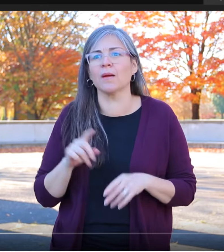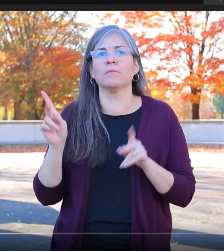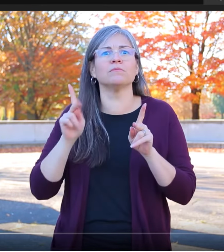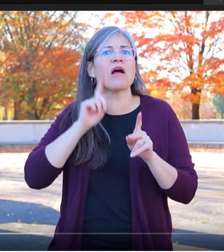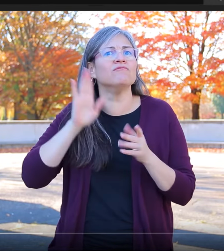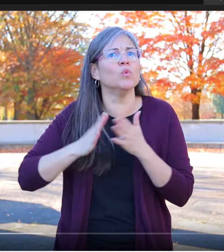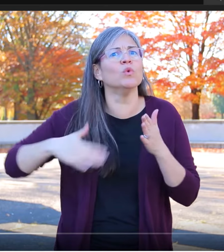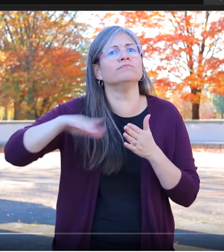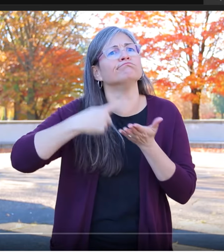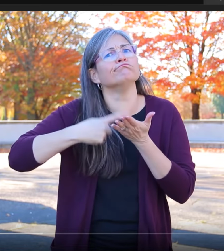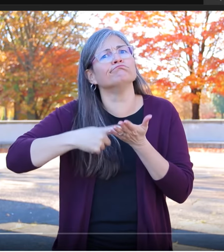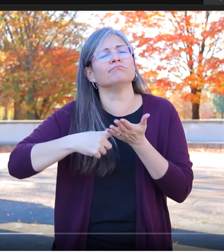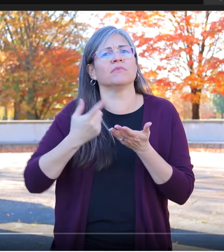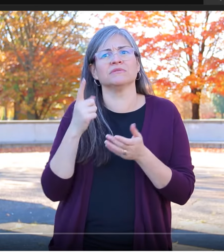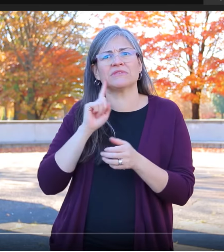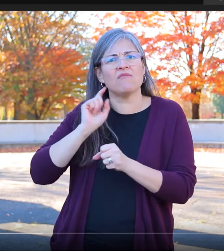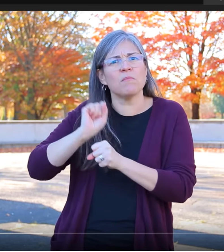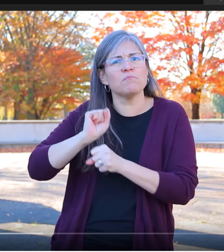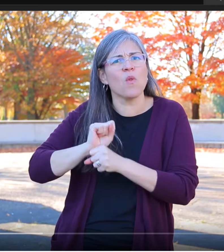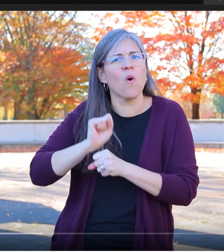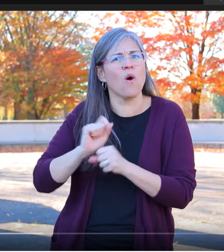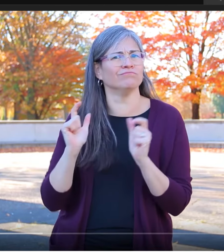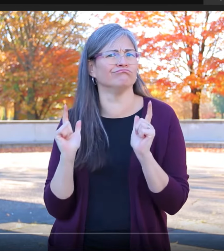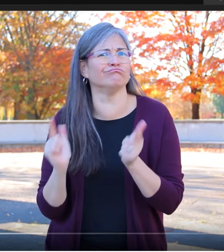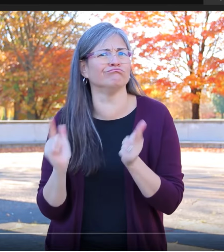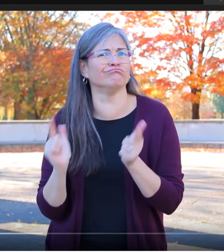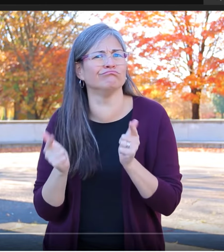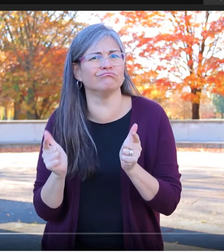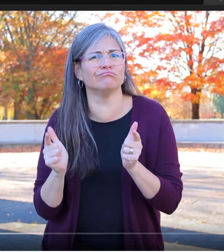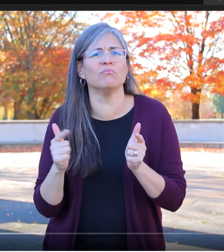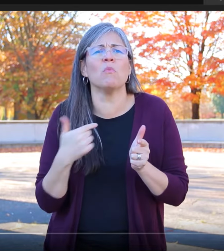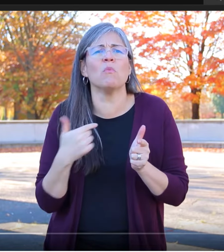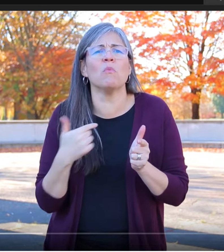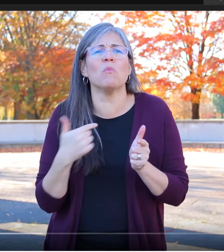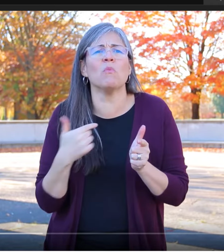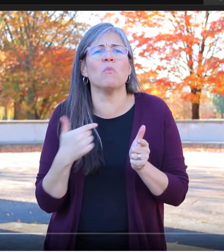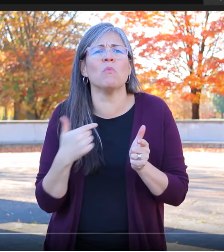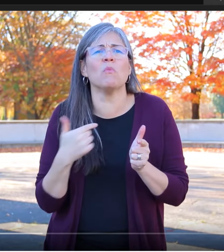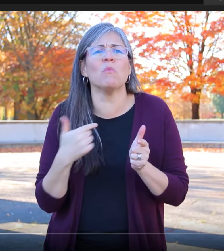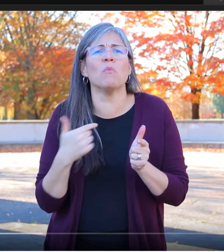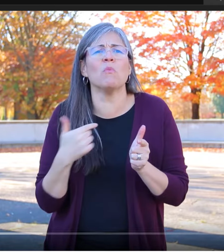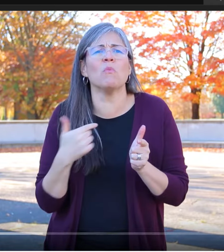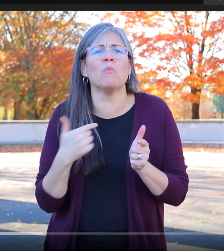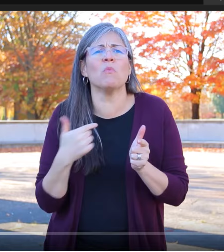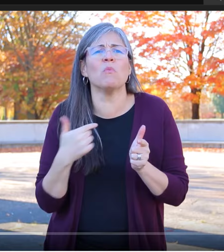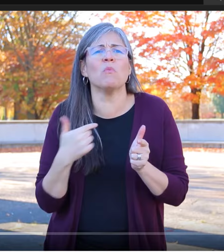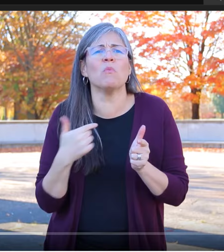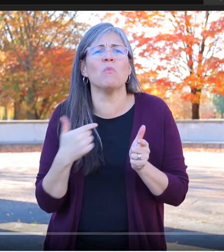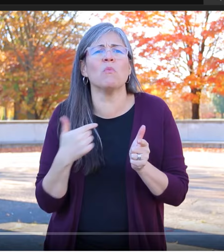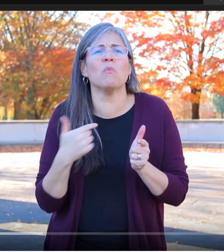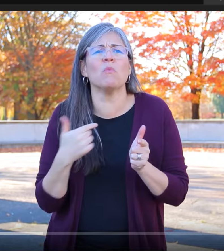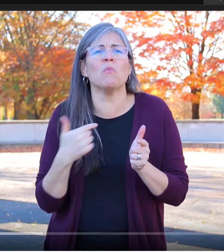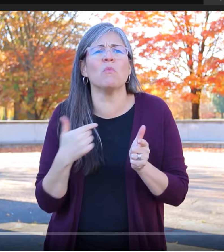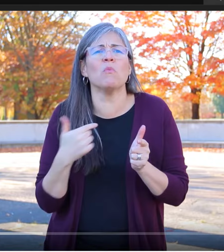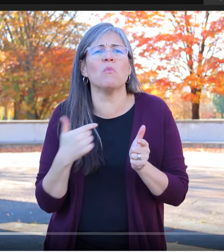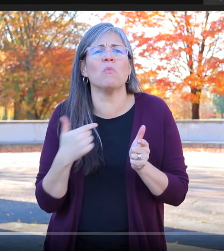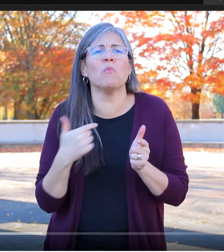weeks, deaf community have been talking about deaf employment is not any good. All right? So what we might be compelled